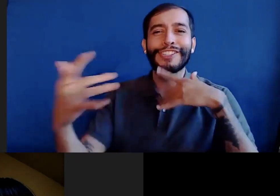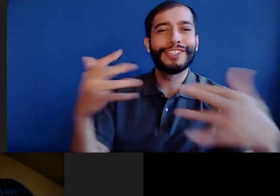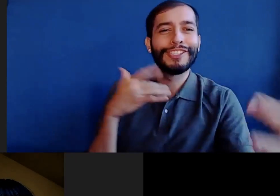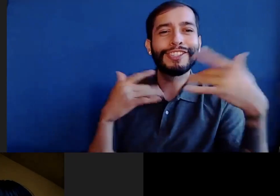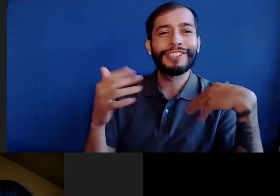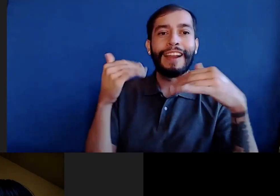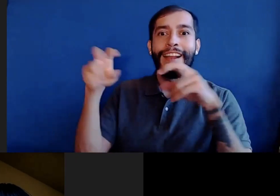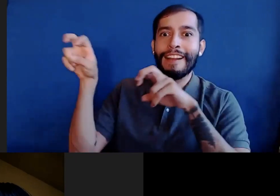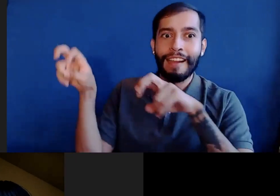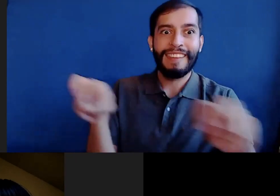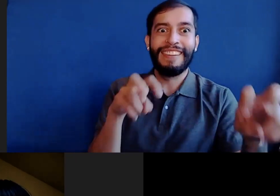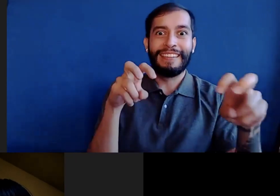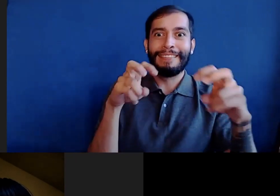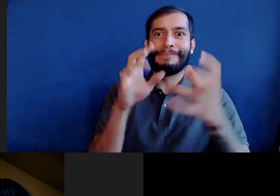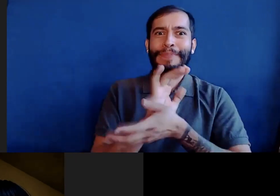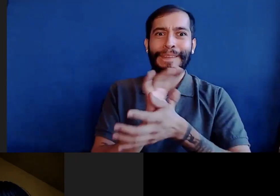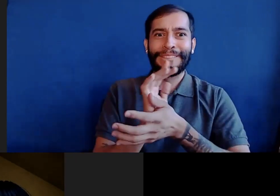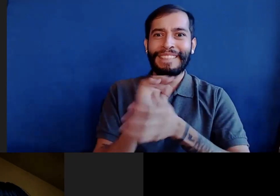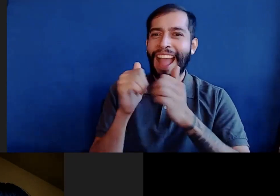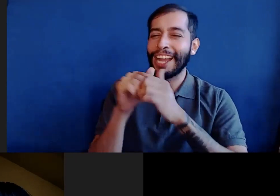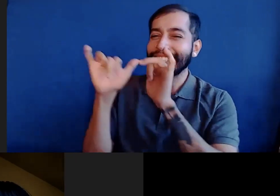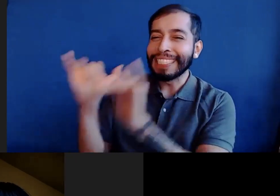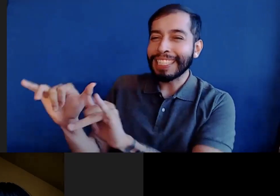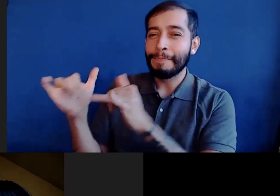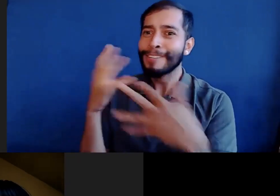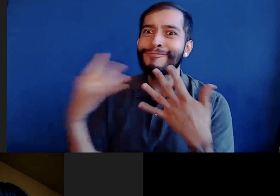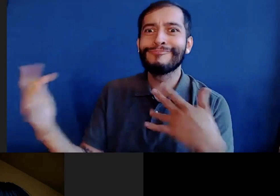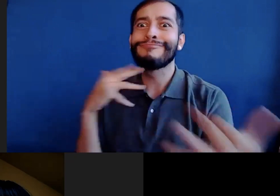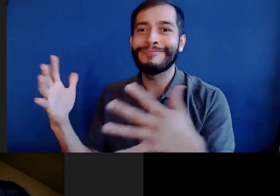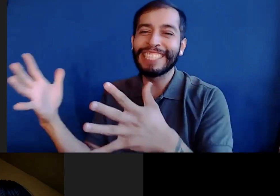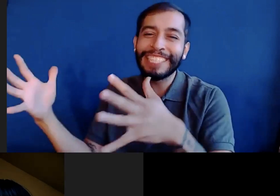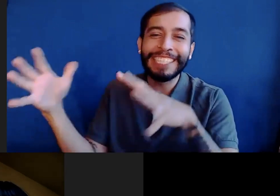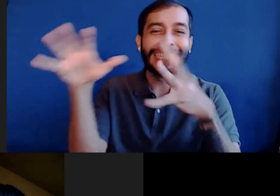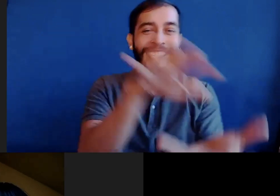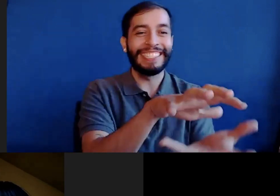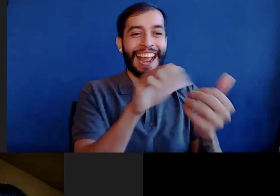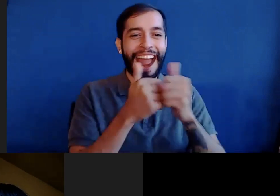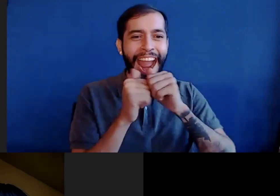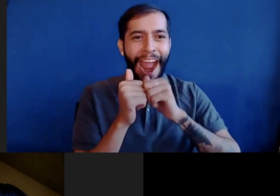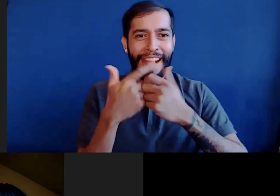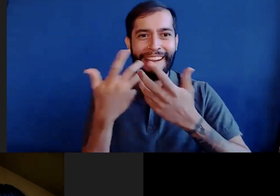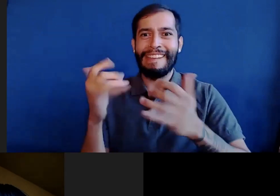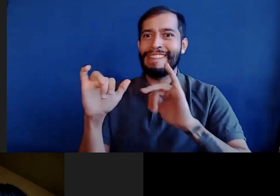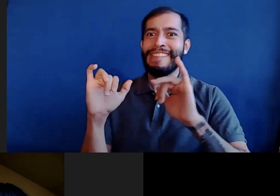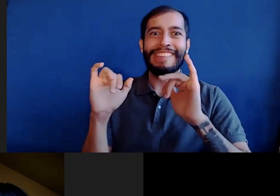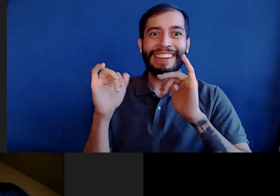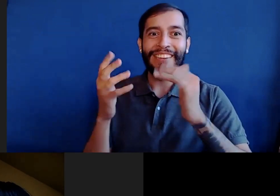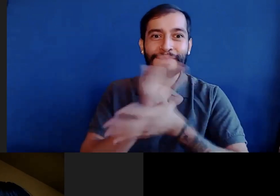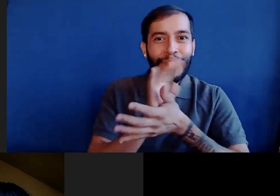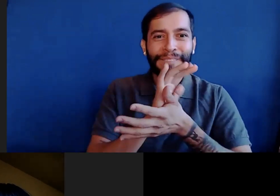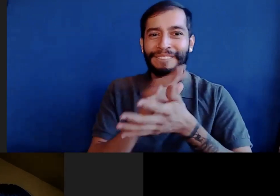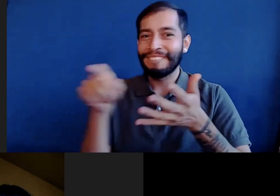some of that same energy when you don't have an audience that you play to and do you catch the moment. So that's going to be